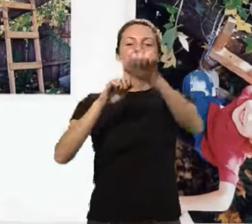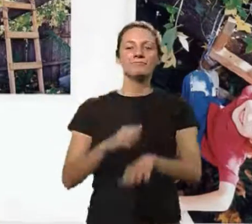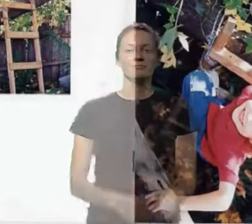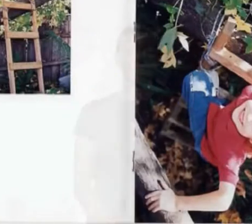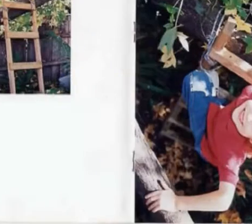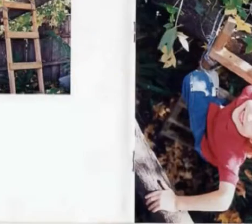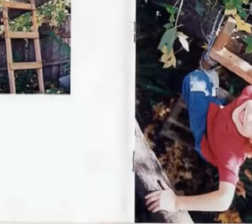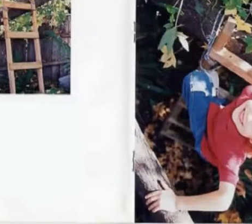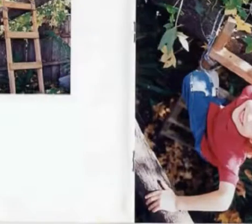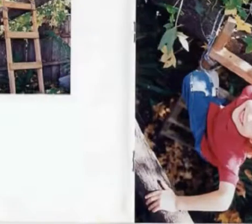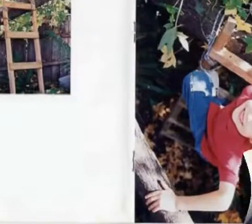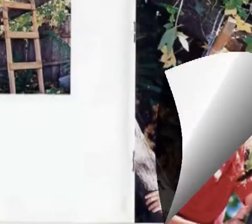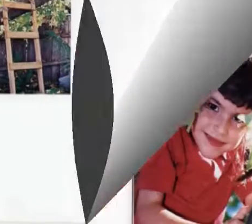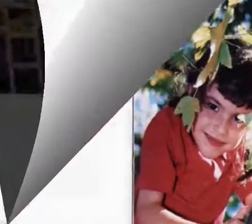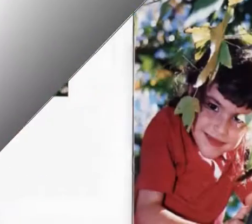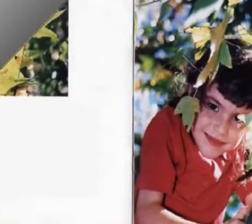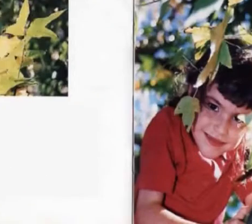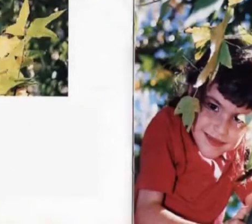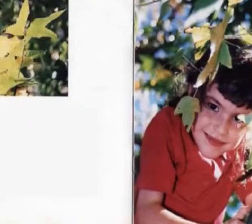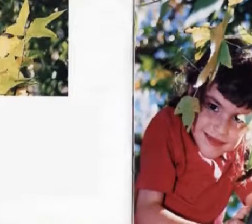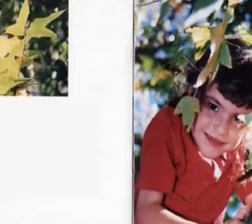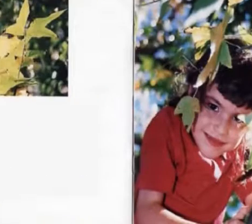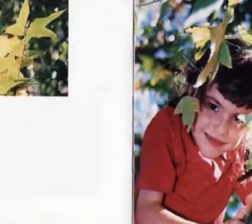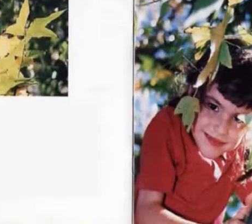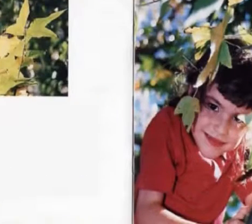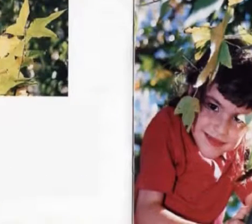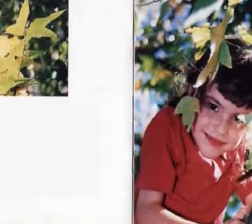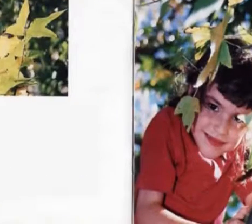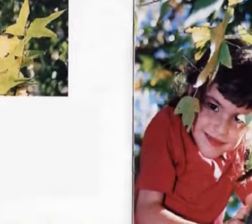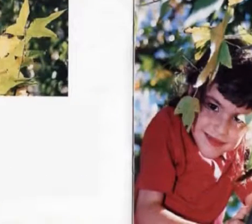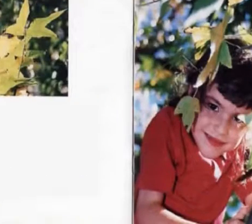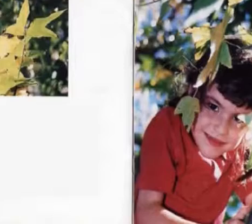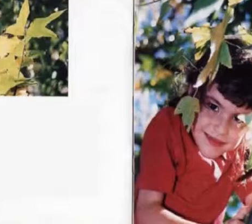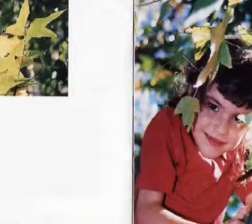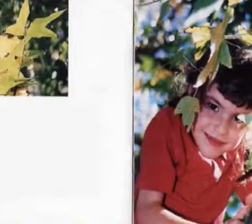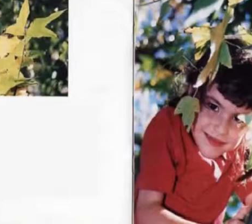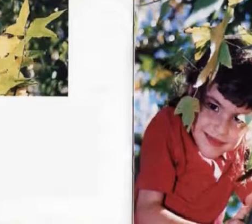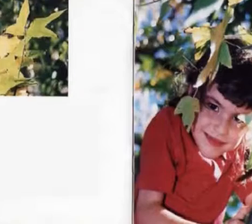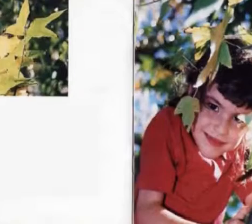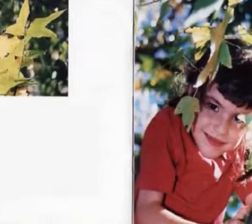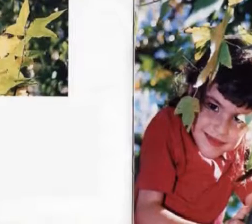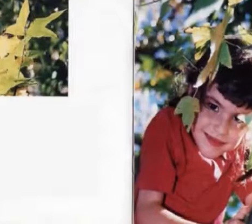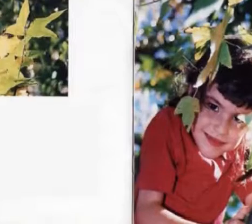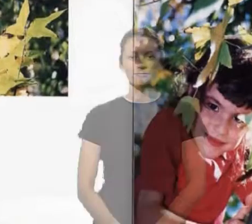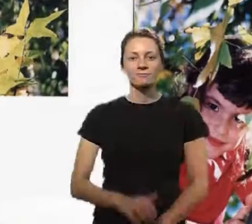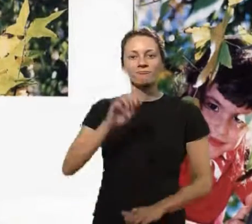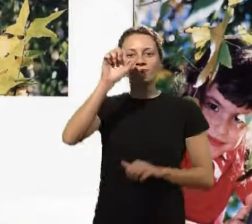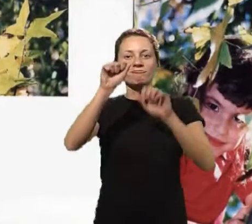I climb up the ladder into the leaves. I peek out.